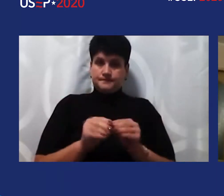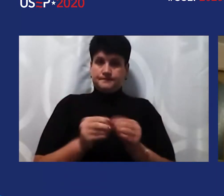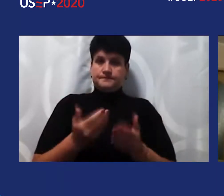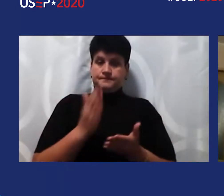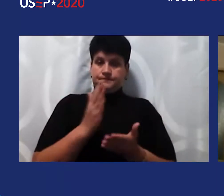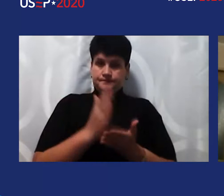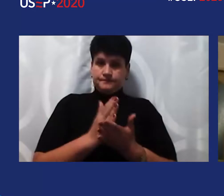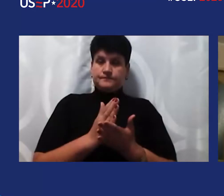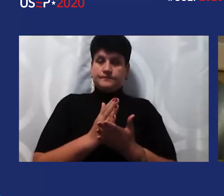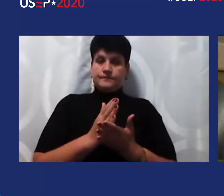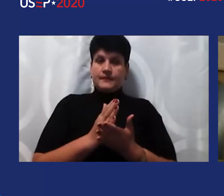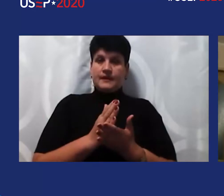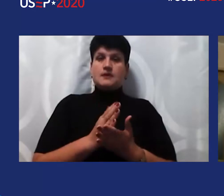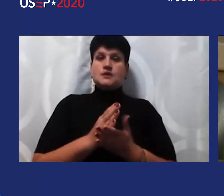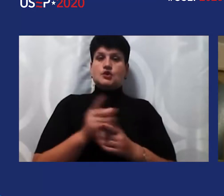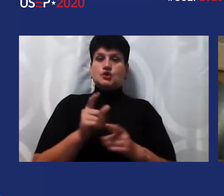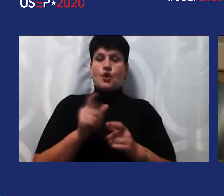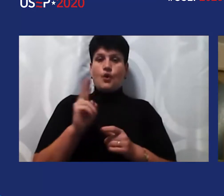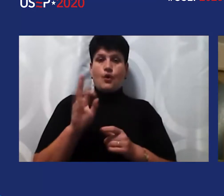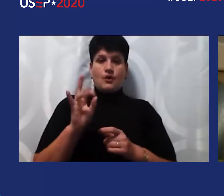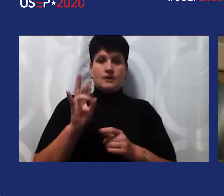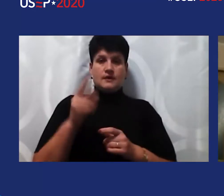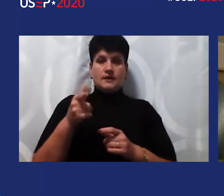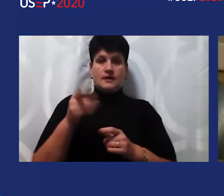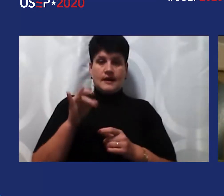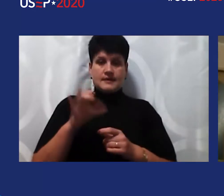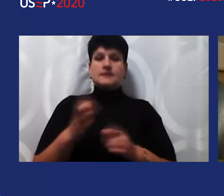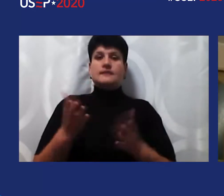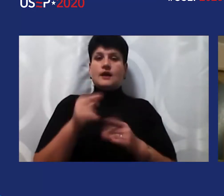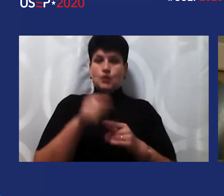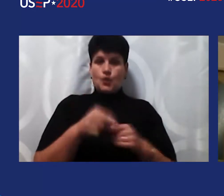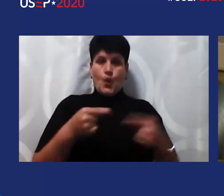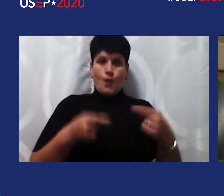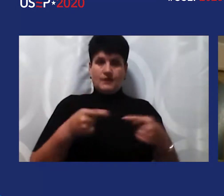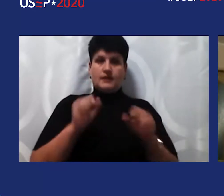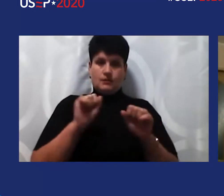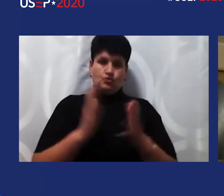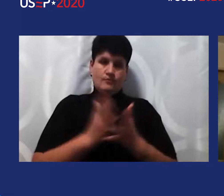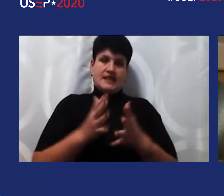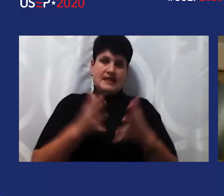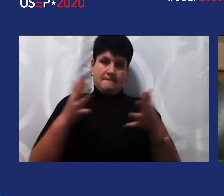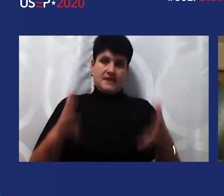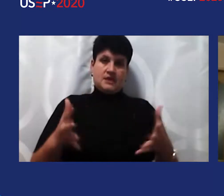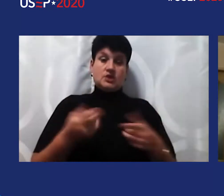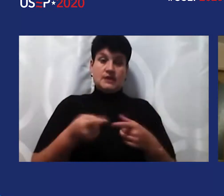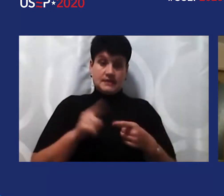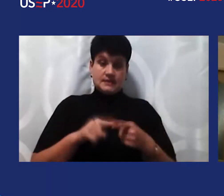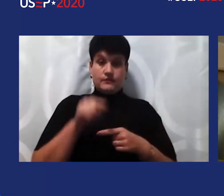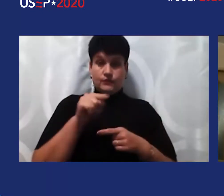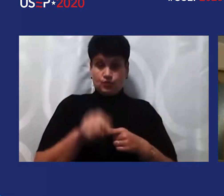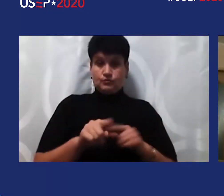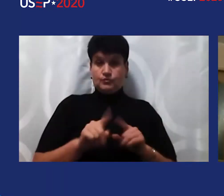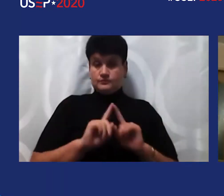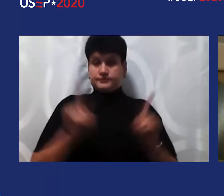can, at the same time, coexist with the Congress, where his opponents or her might